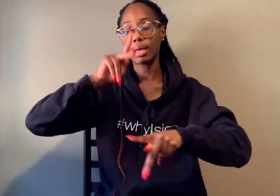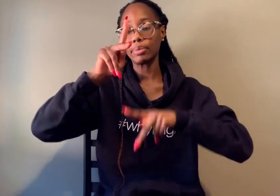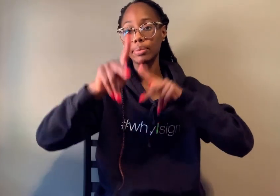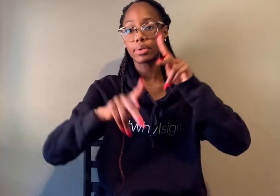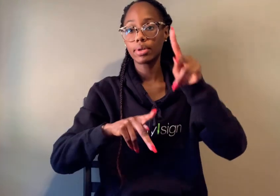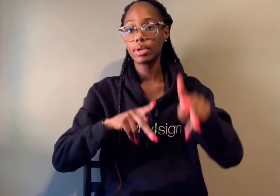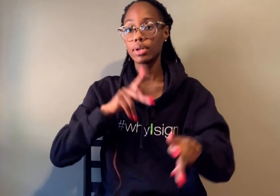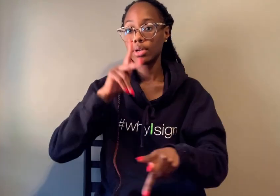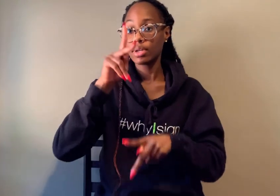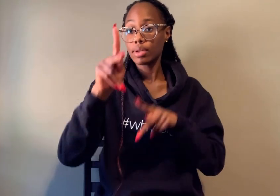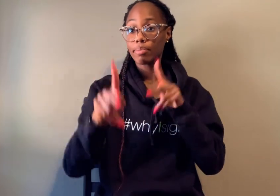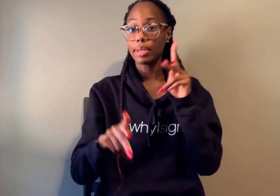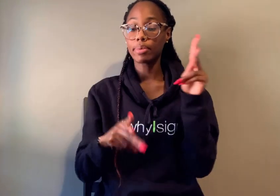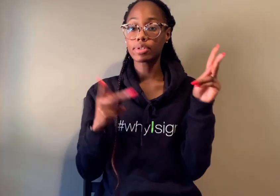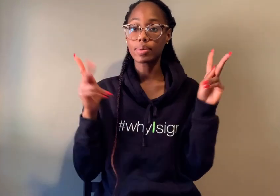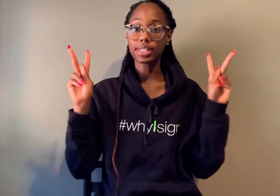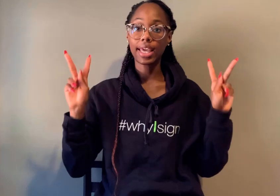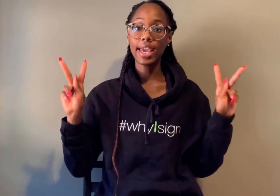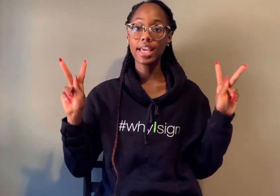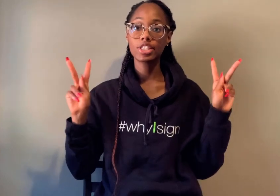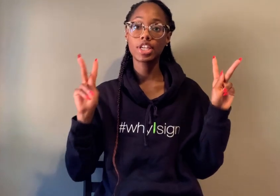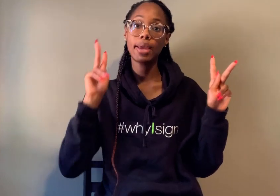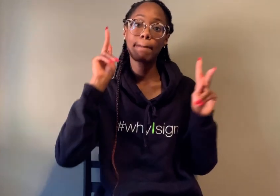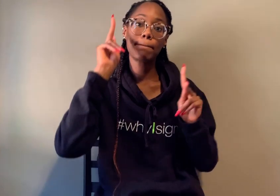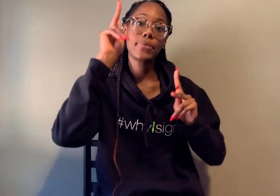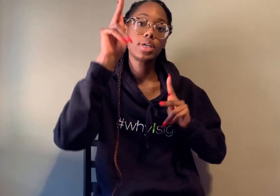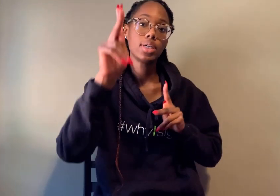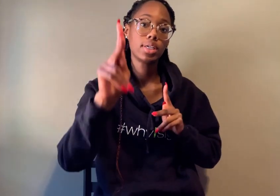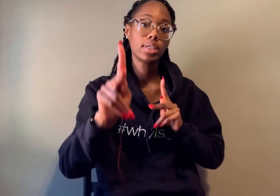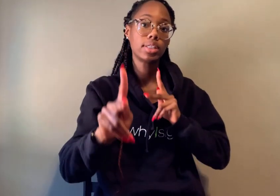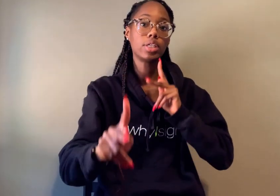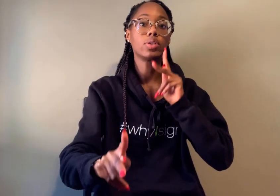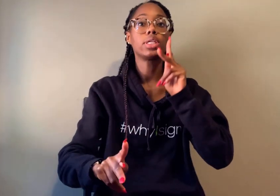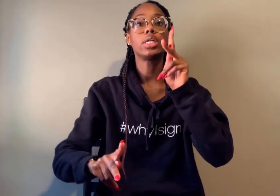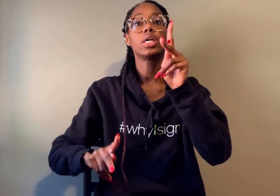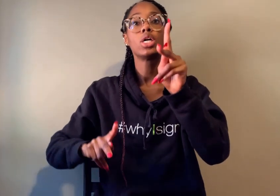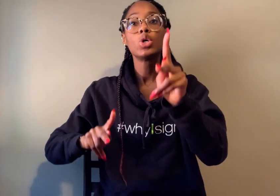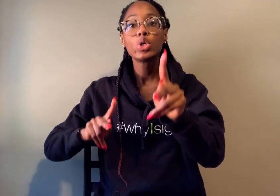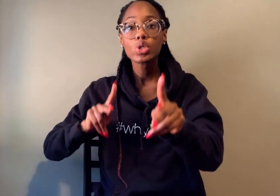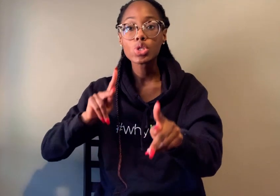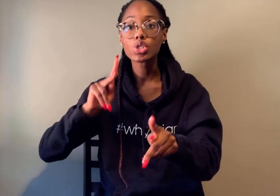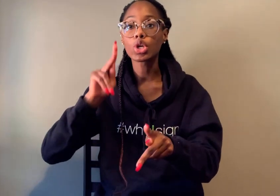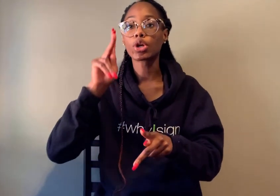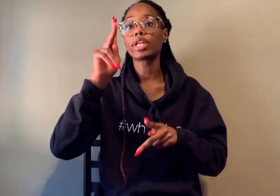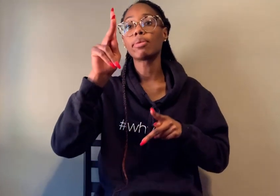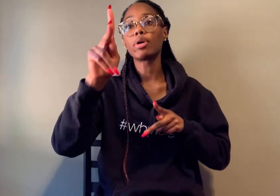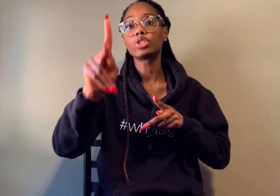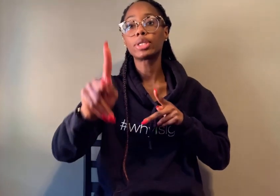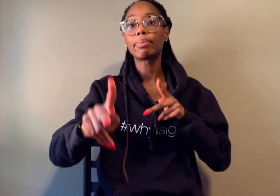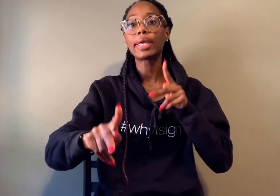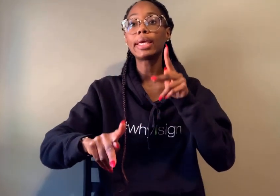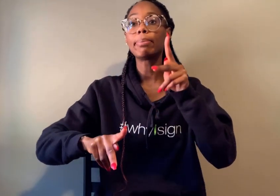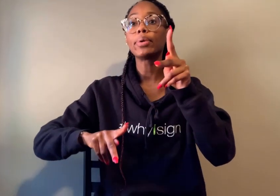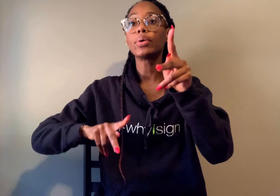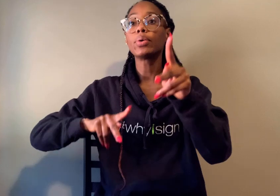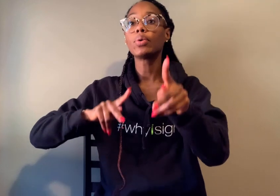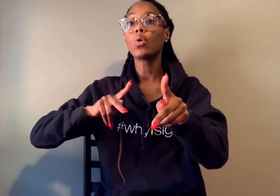acceptable. People. So it's a K hand shape. Literally circular motion. People.